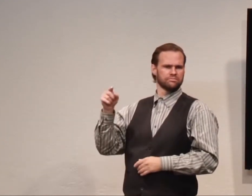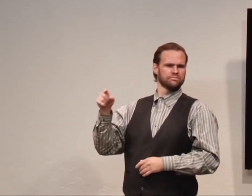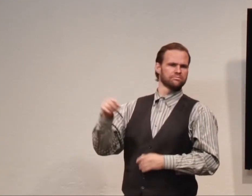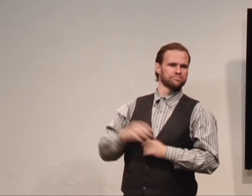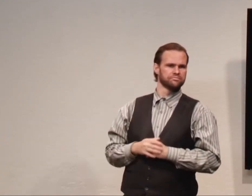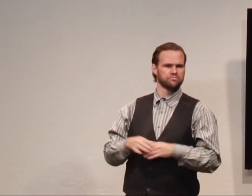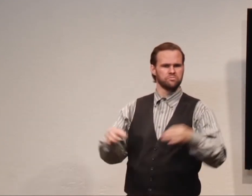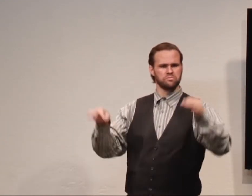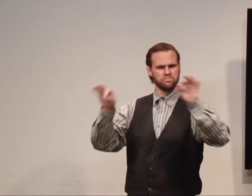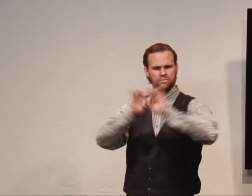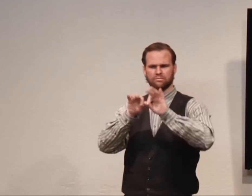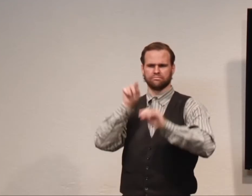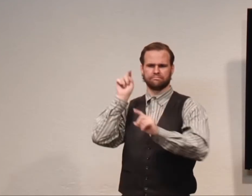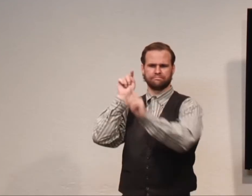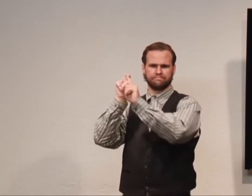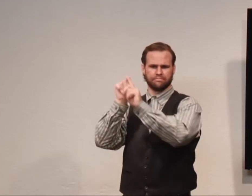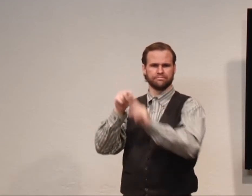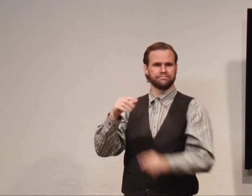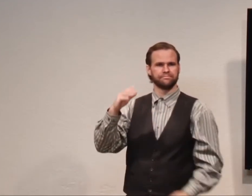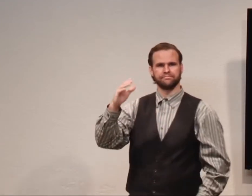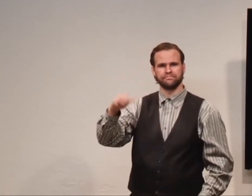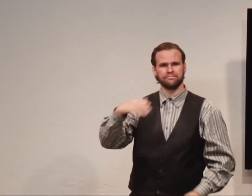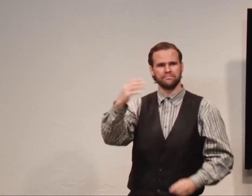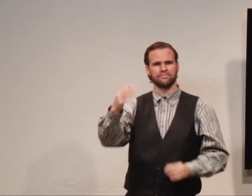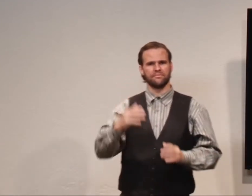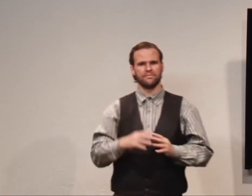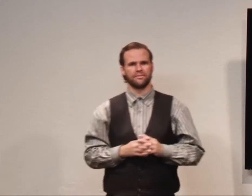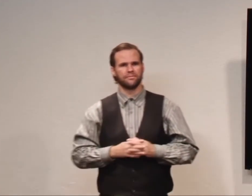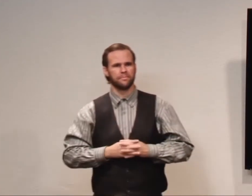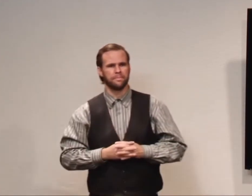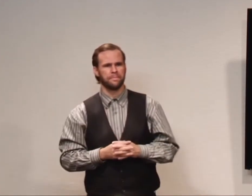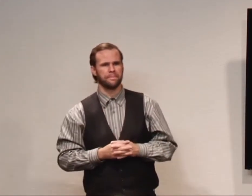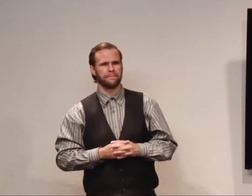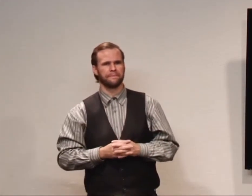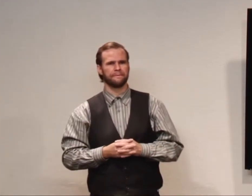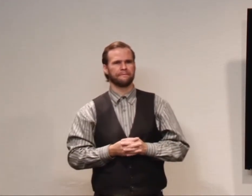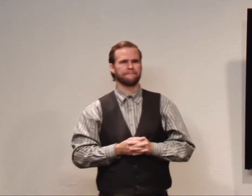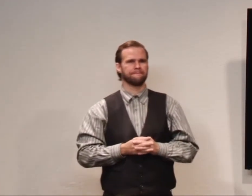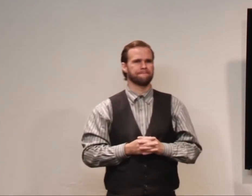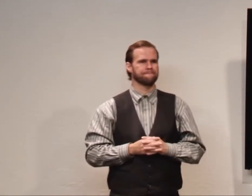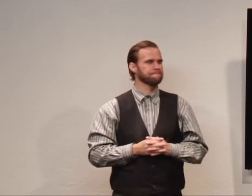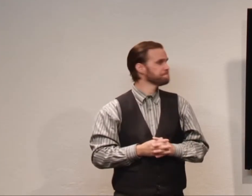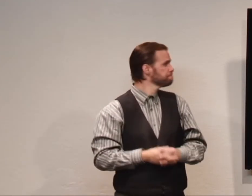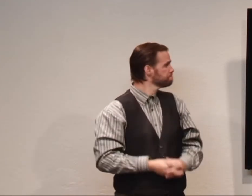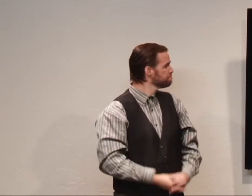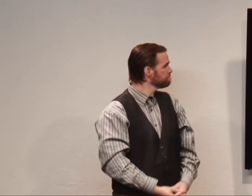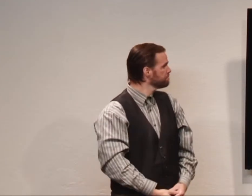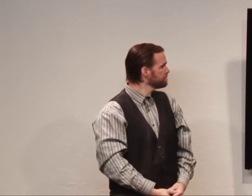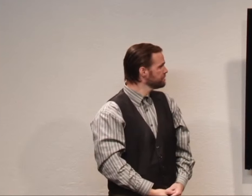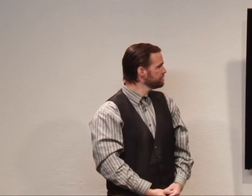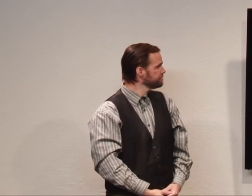And we are saved through him for that redemption that he purchased for us on the cross.